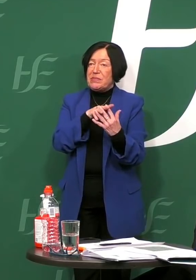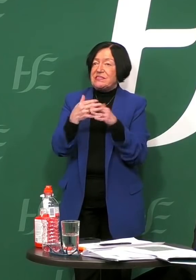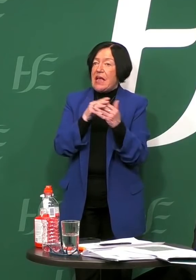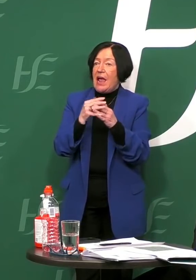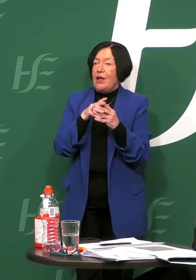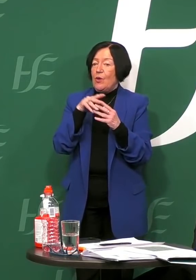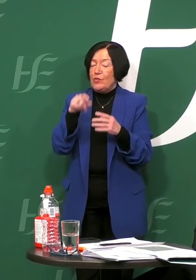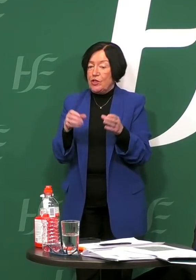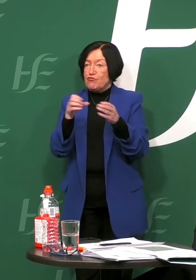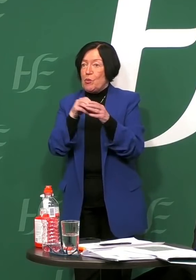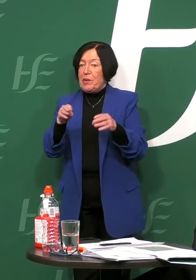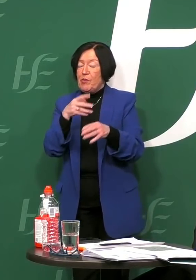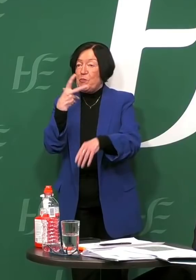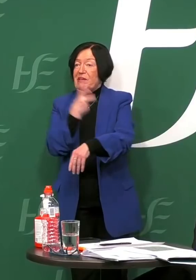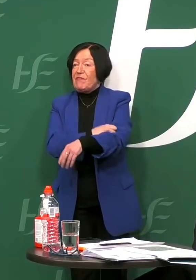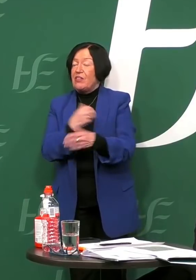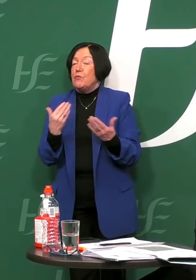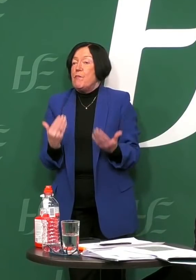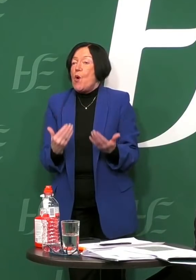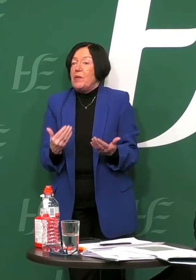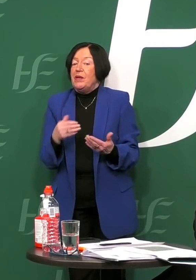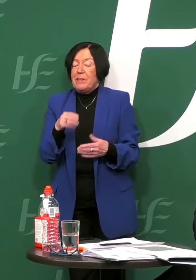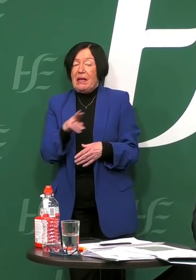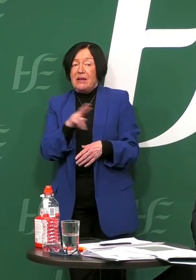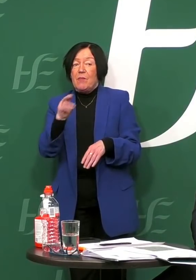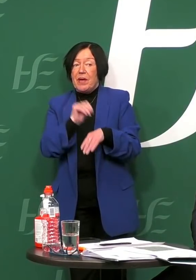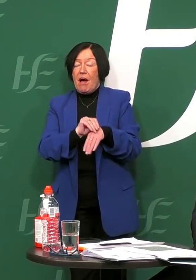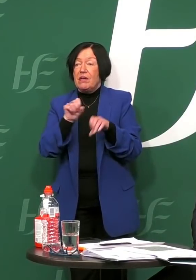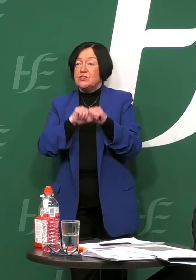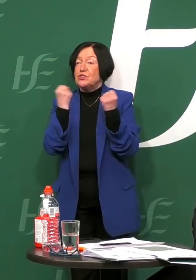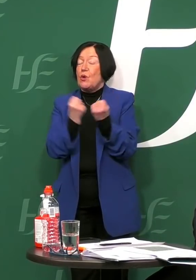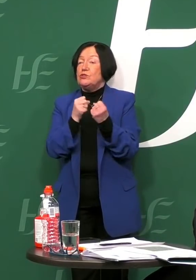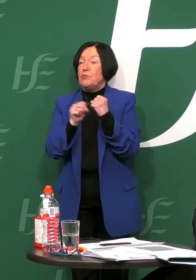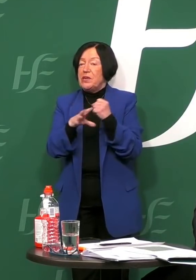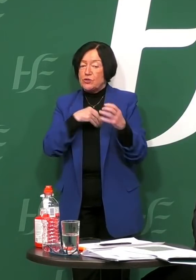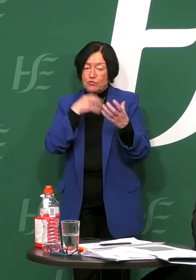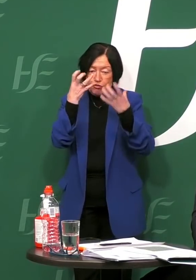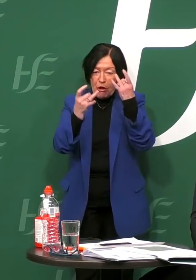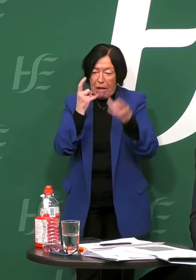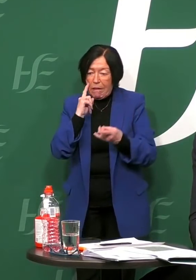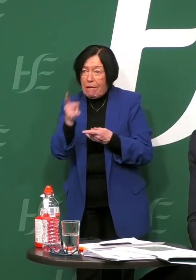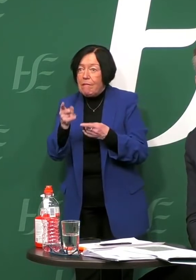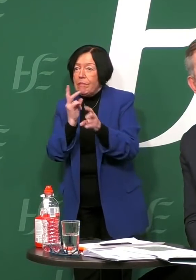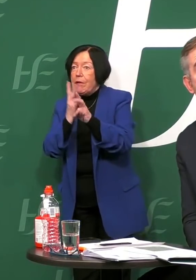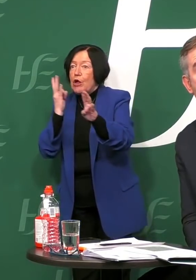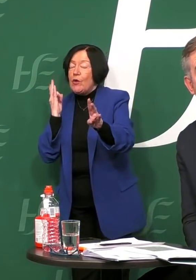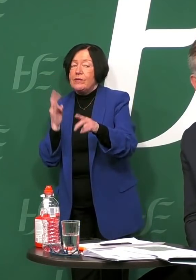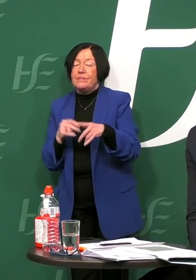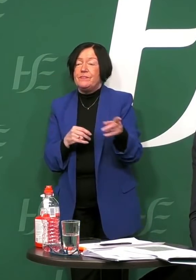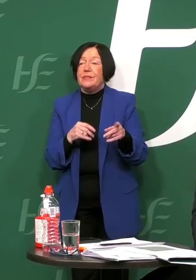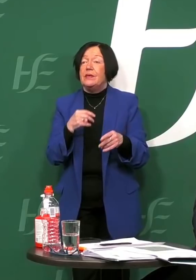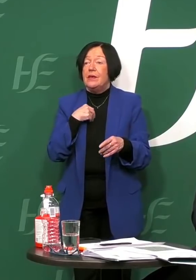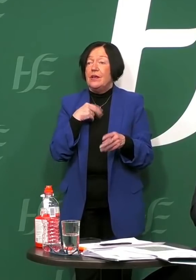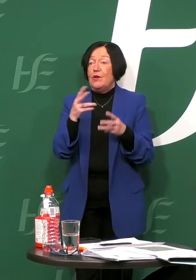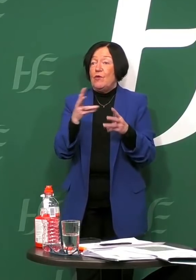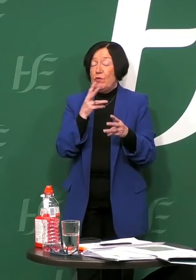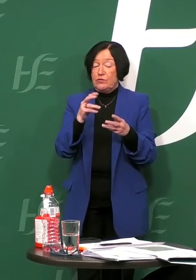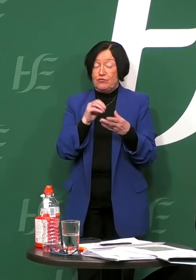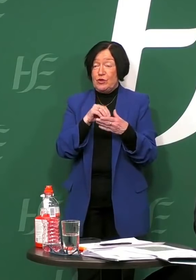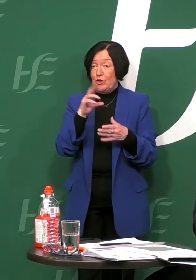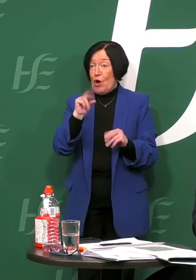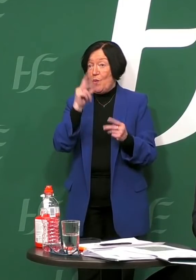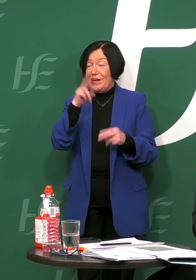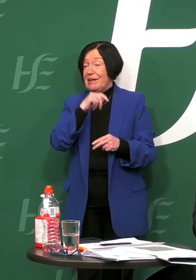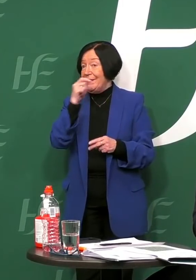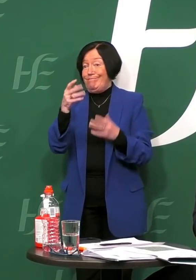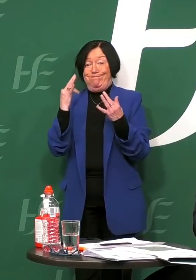the cohort of people that are being vaccinated at the moment who may not be on social media all the time to check if there's a long queue? Yeah, I suppose we'll work to minimise it. I don't think anyone can